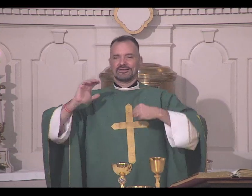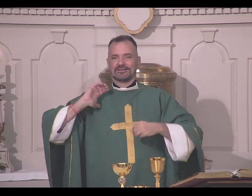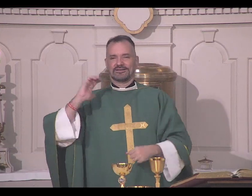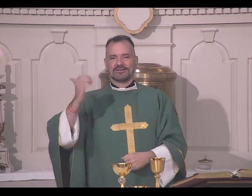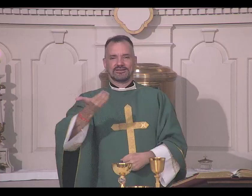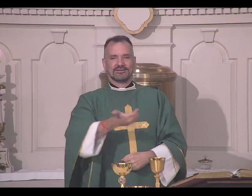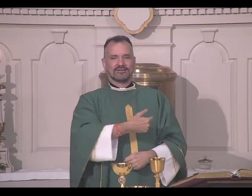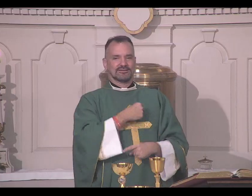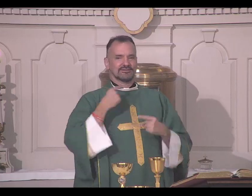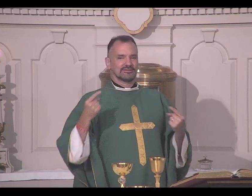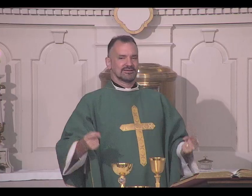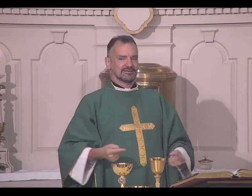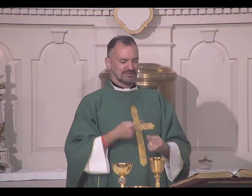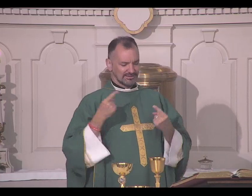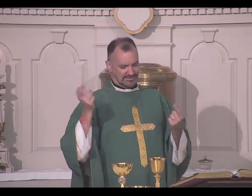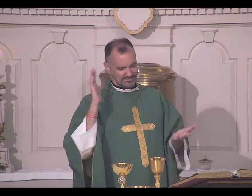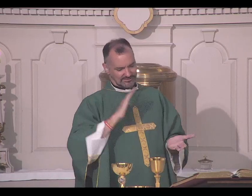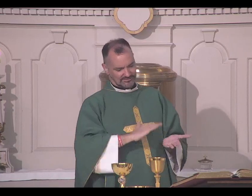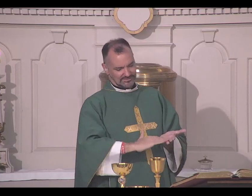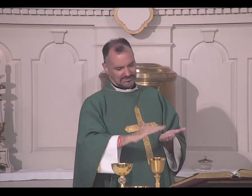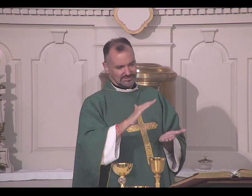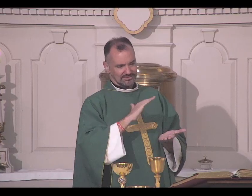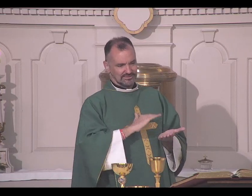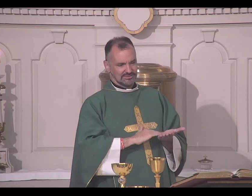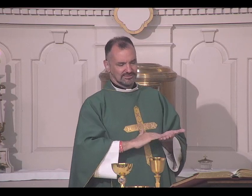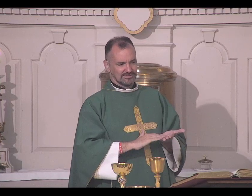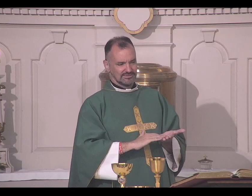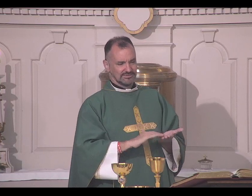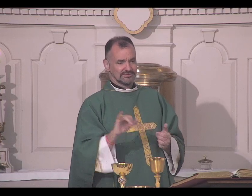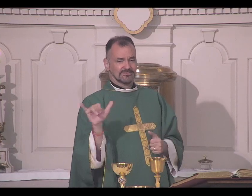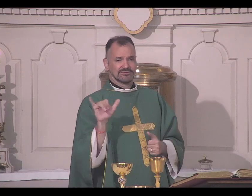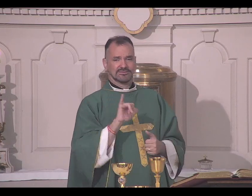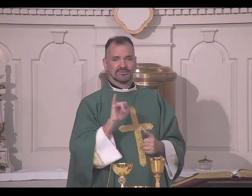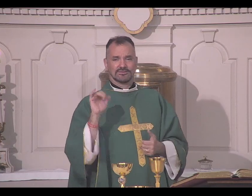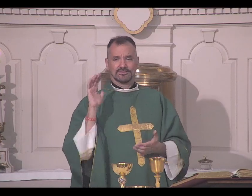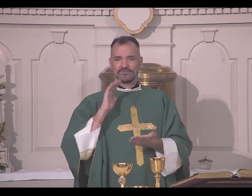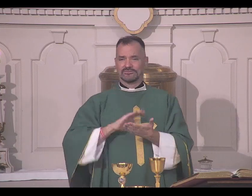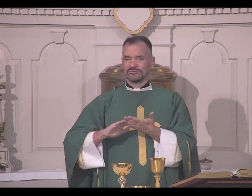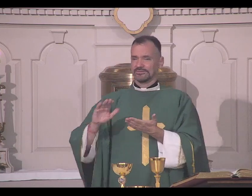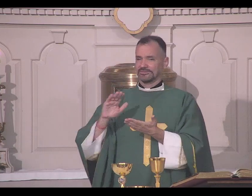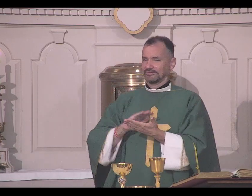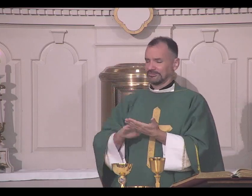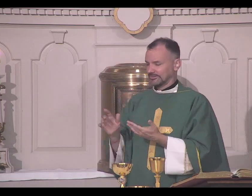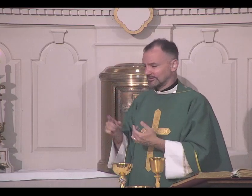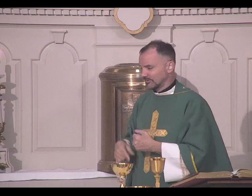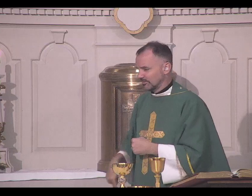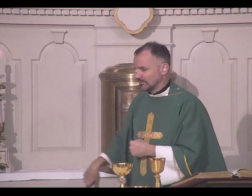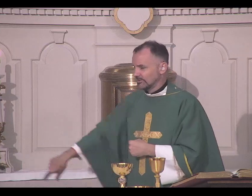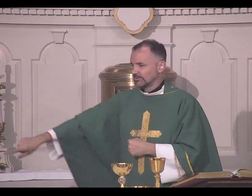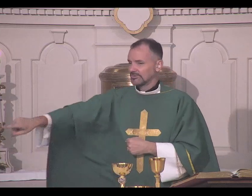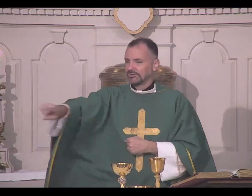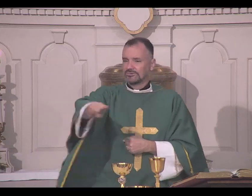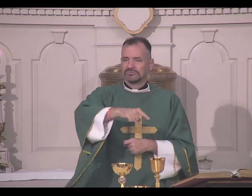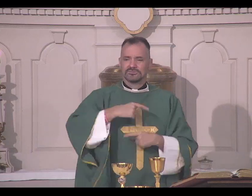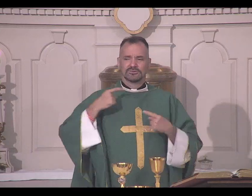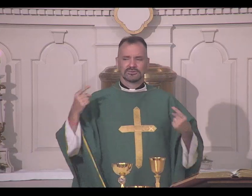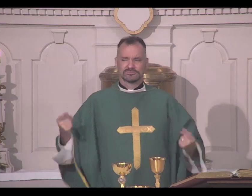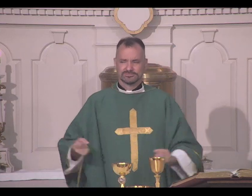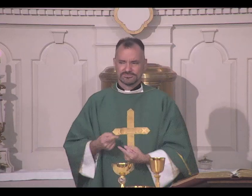we forgive those who trespass against us. And lead us